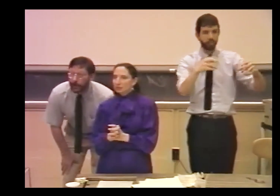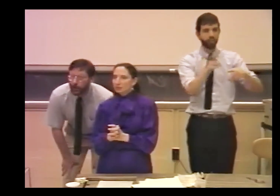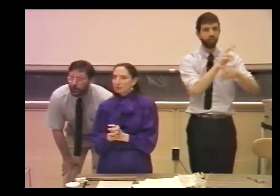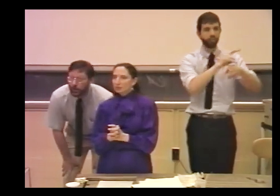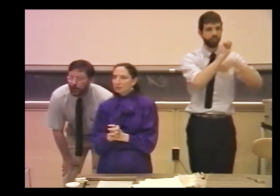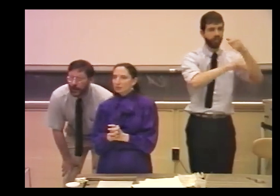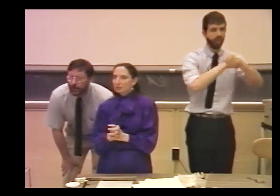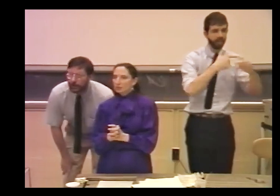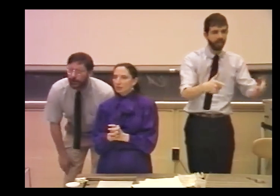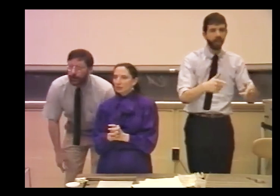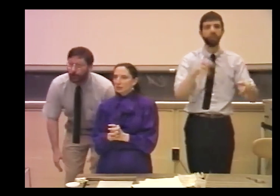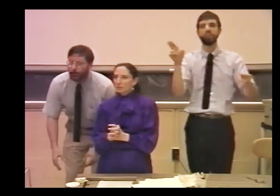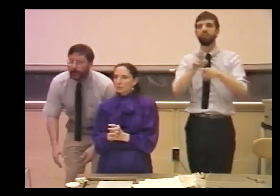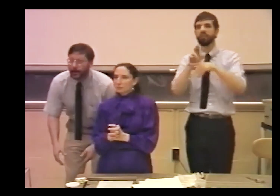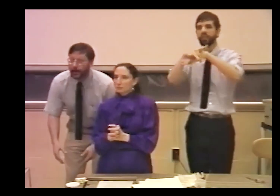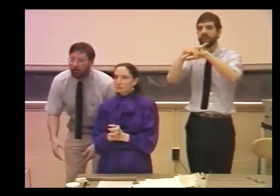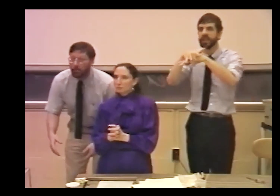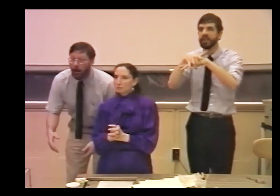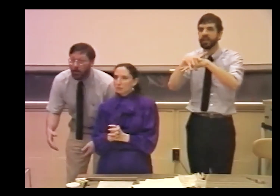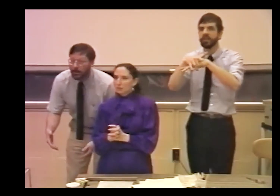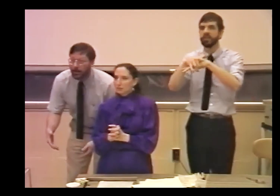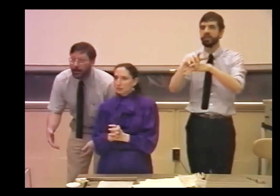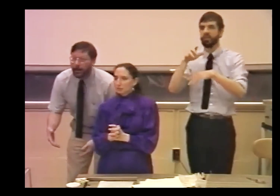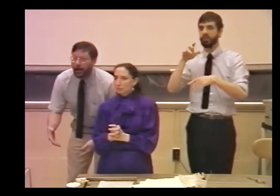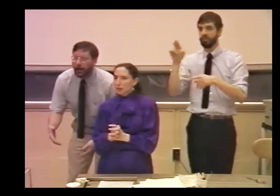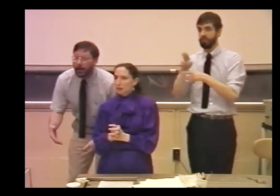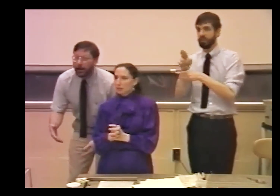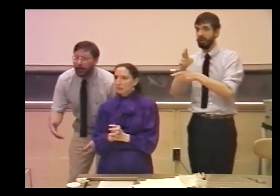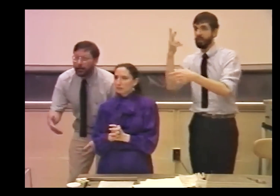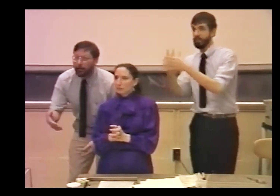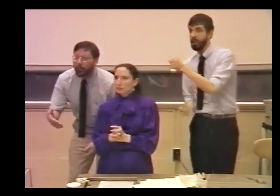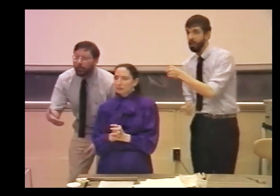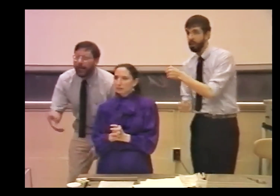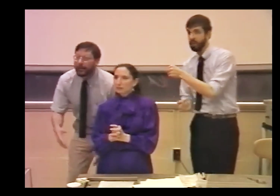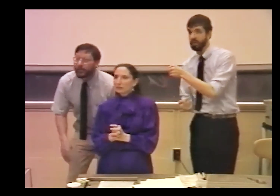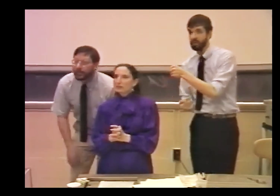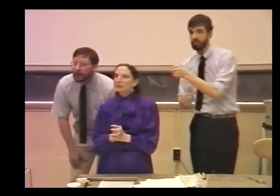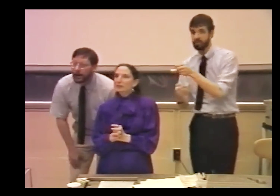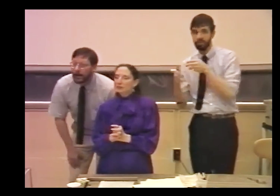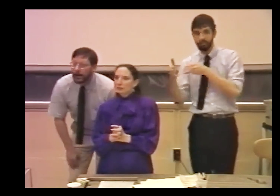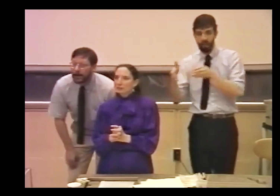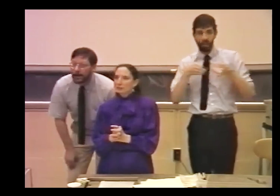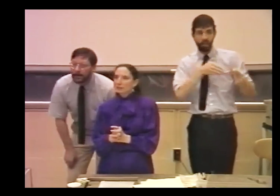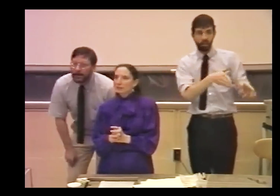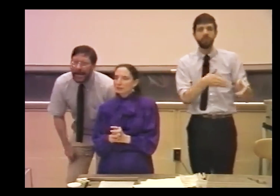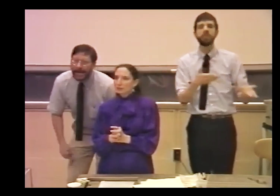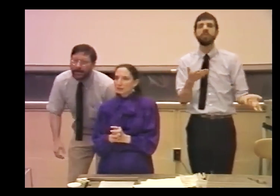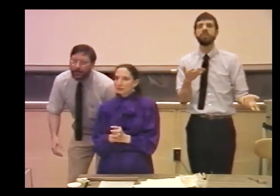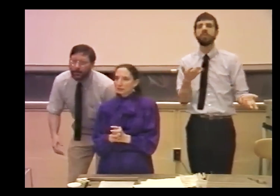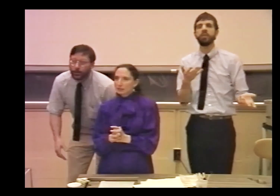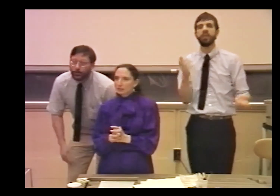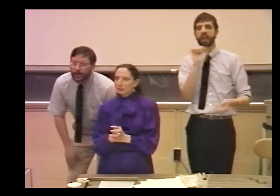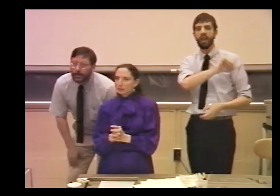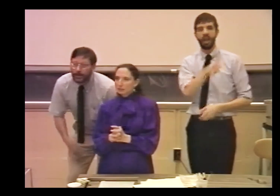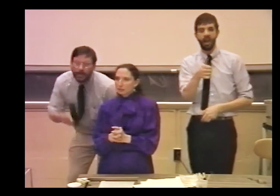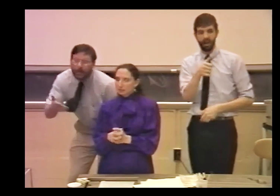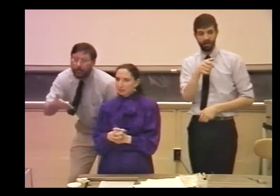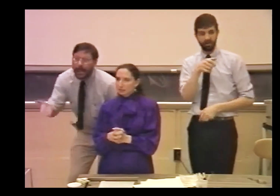the use of English or using both, In parallel, yeah. both methods, if any of those are really, if either